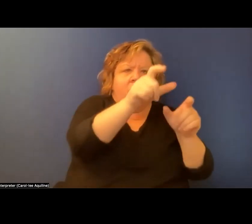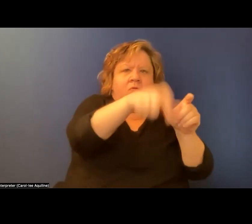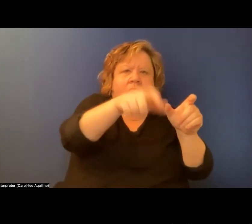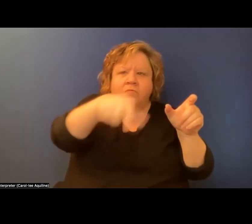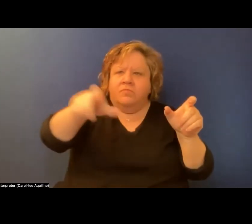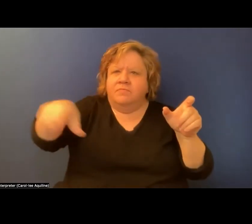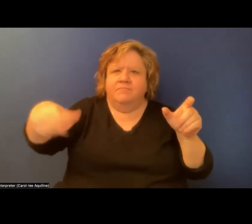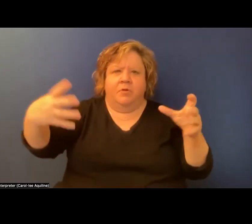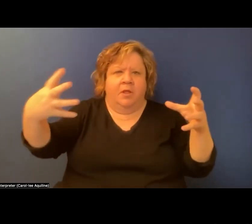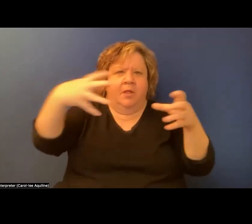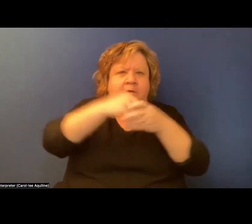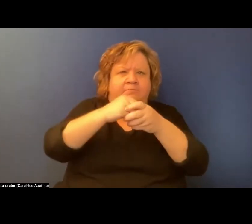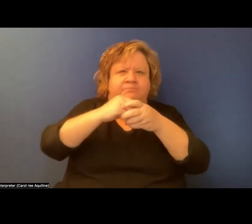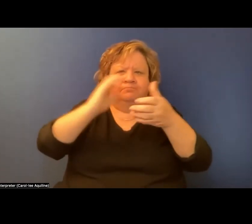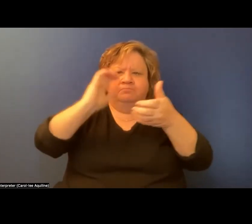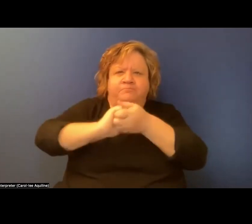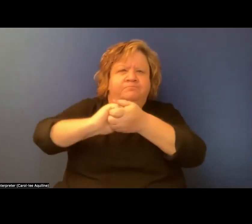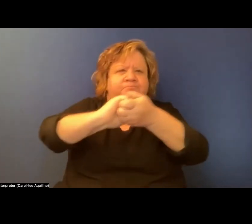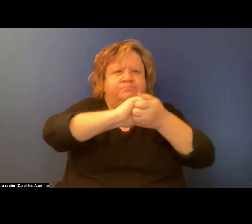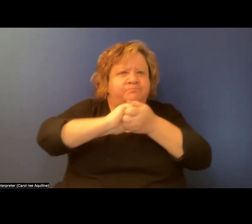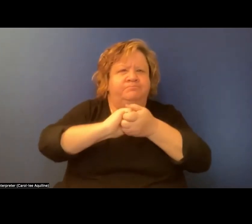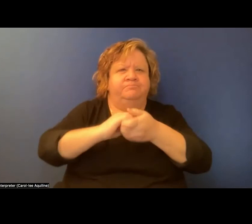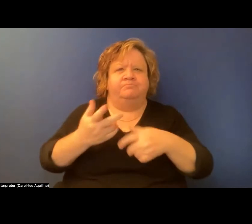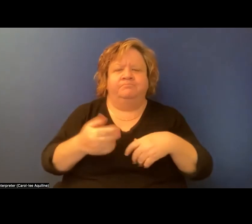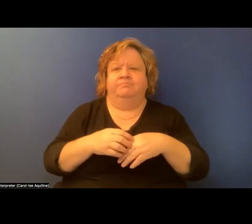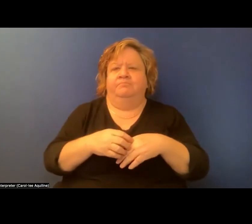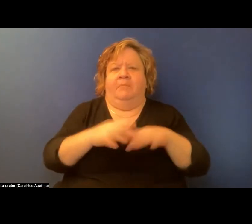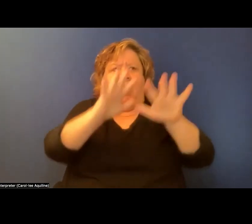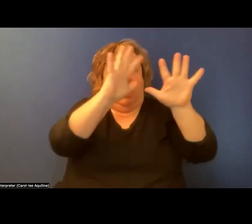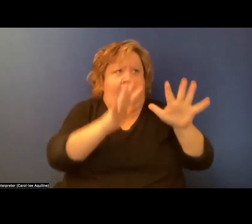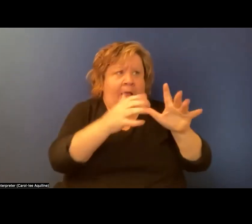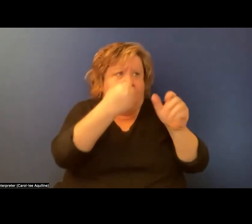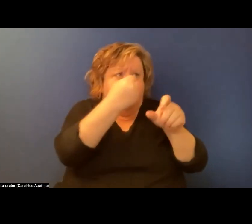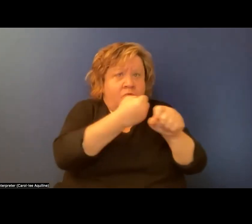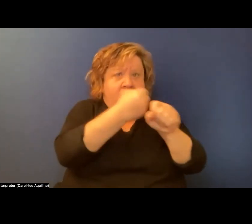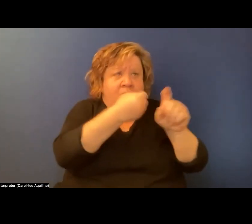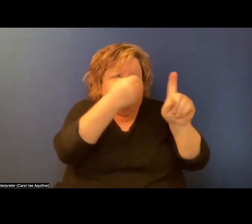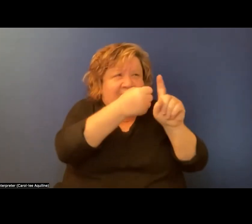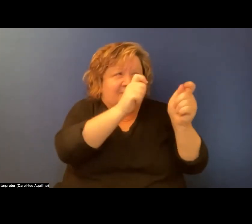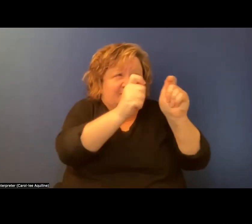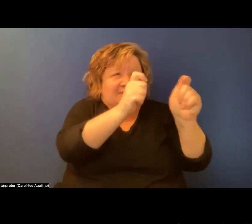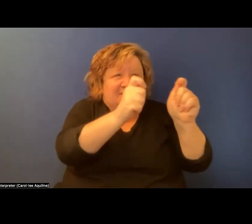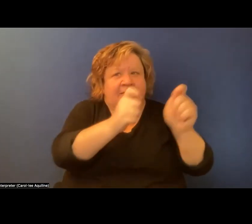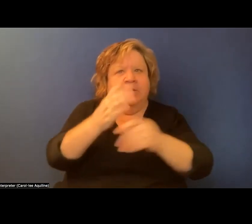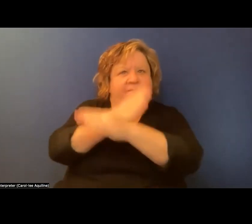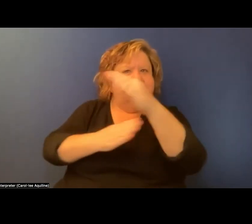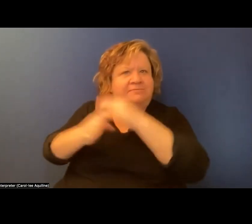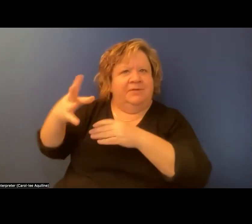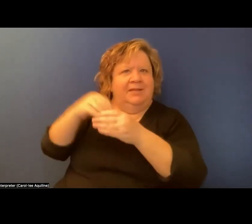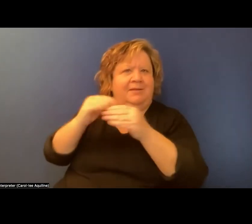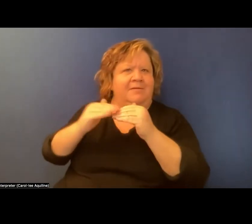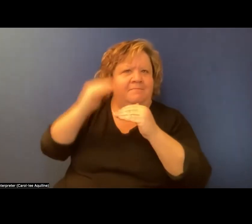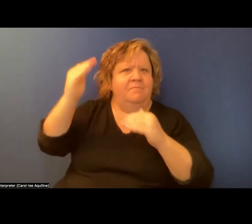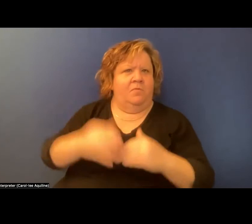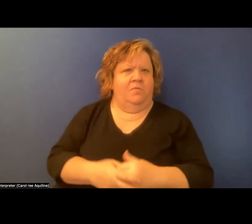Disability and Climate Action Caucus, which would be an area for the civil society and organizations of persons with disabilities to get together.